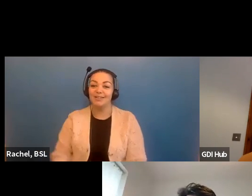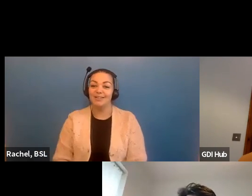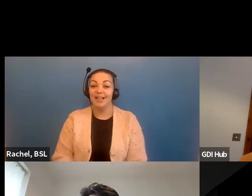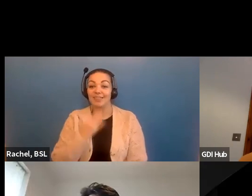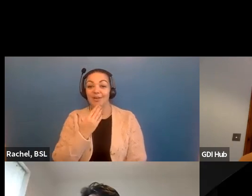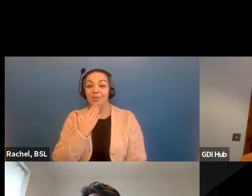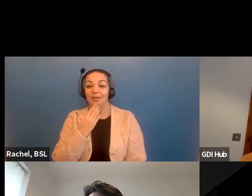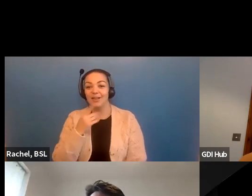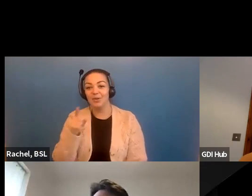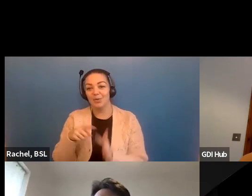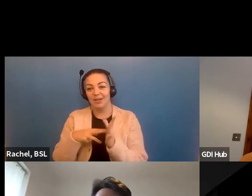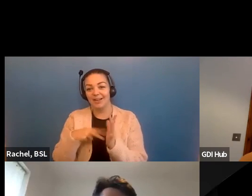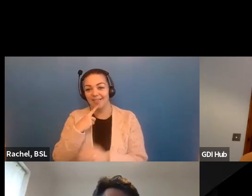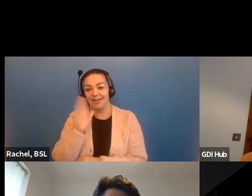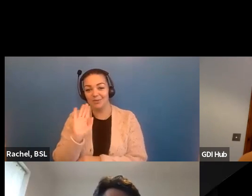Thank you.